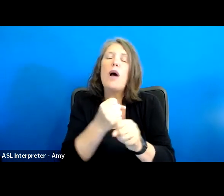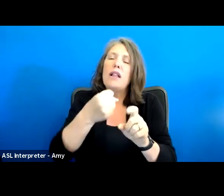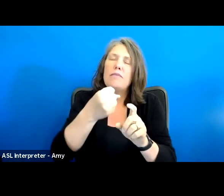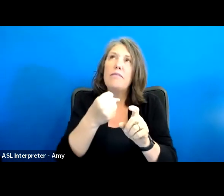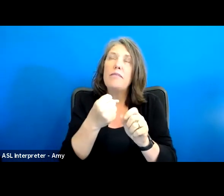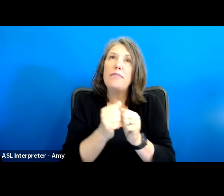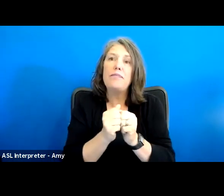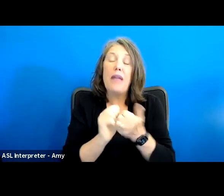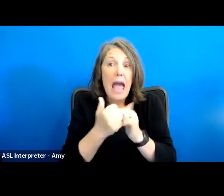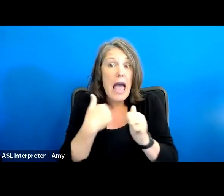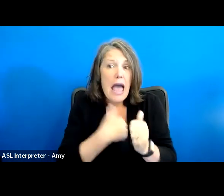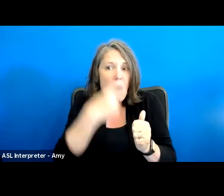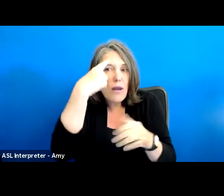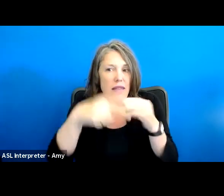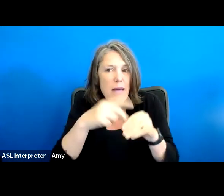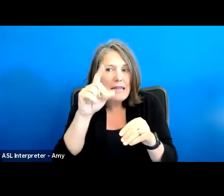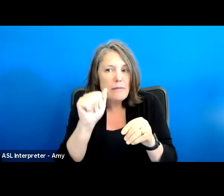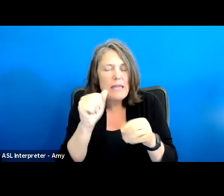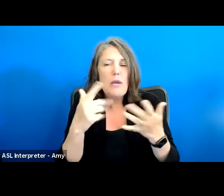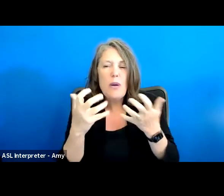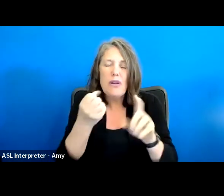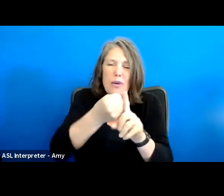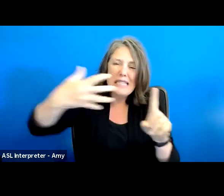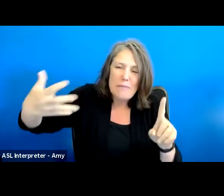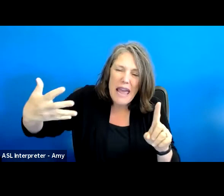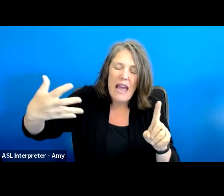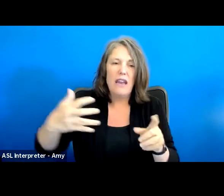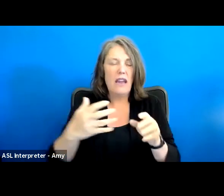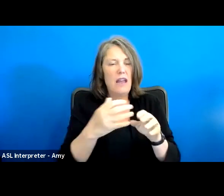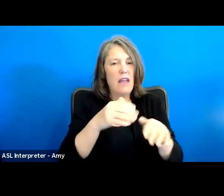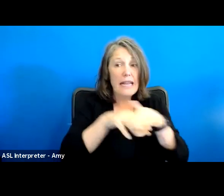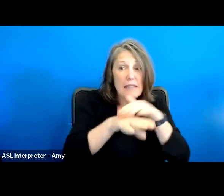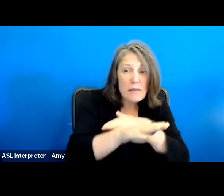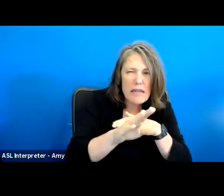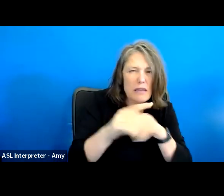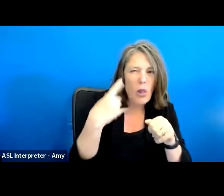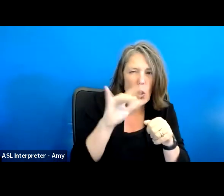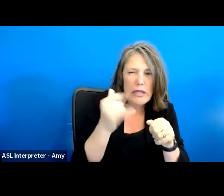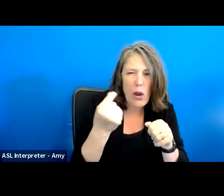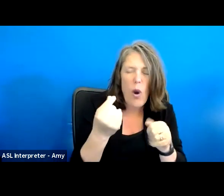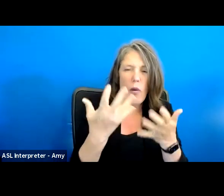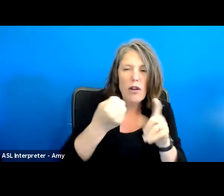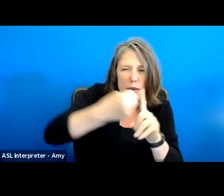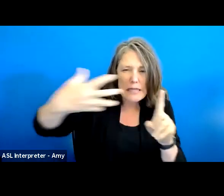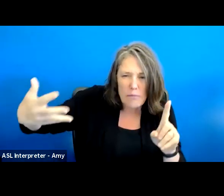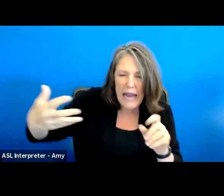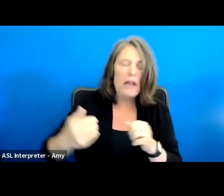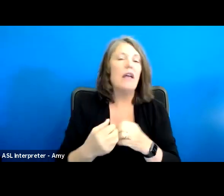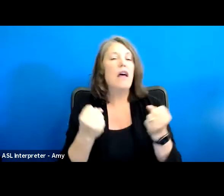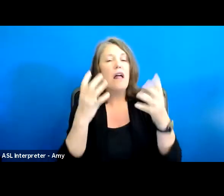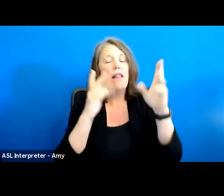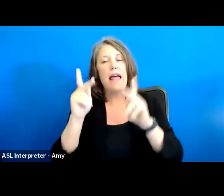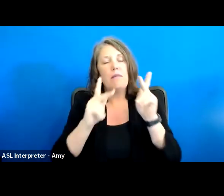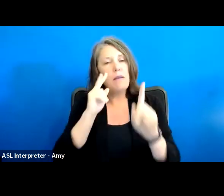expanding how we think of disability justice and how we think of accessibility. A lot of people